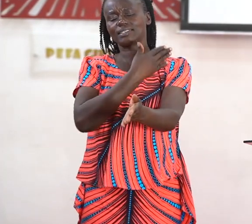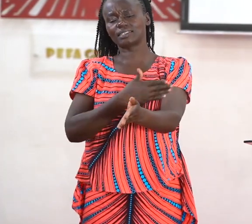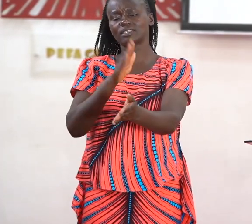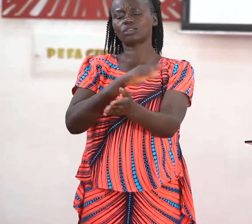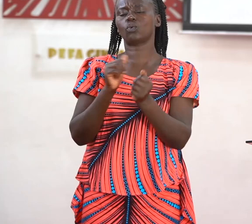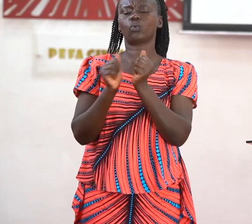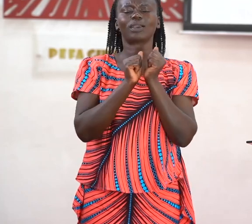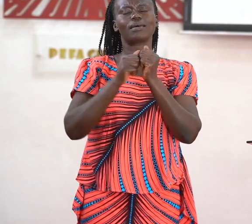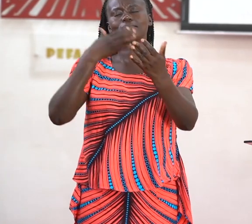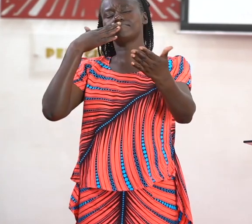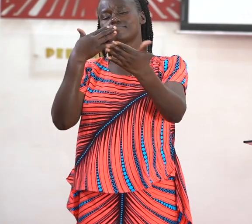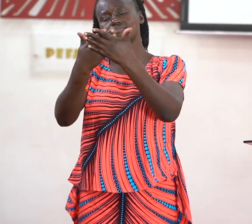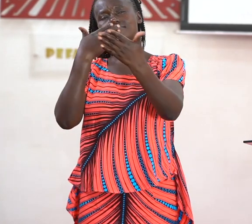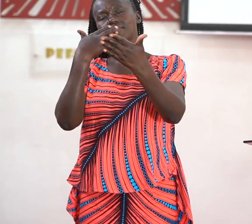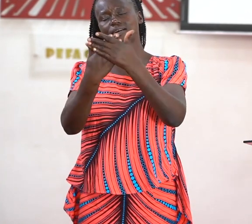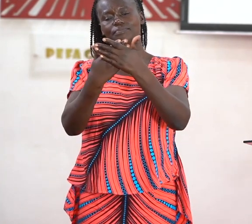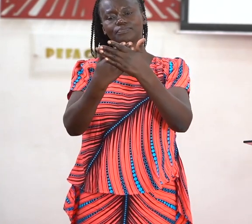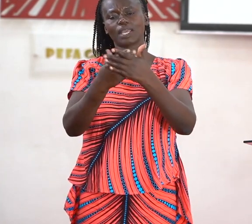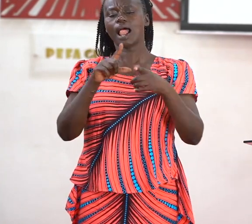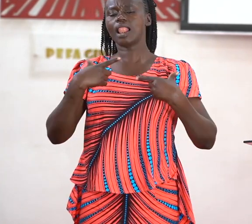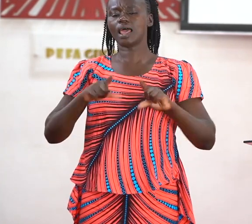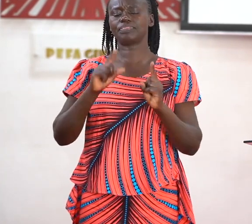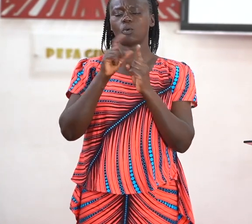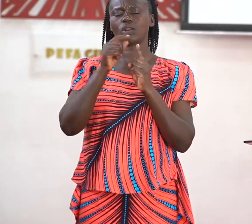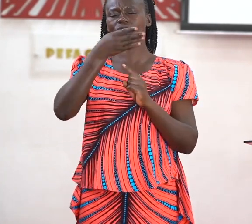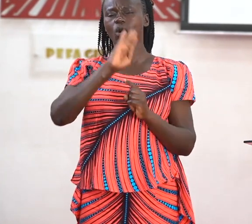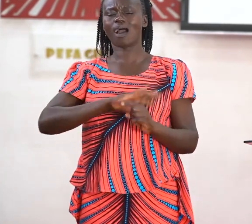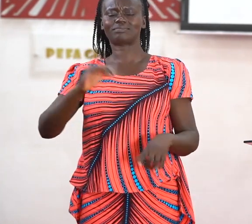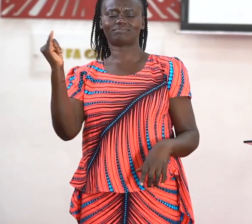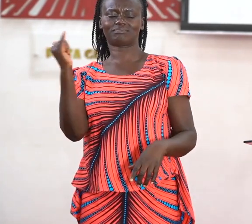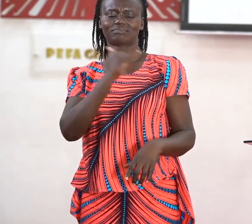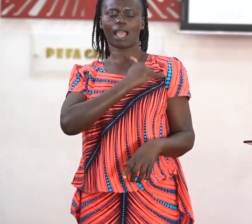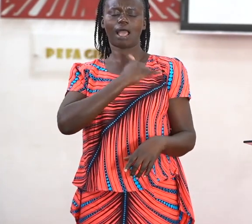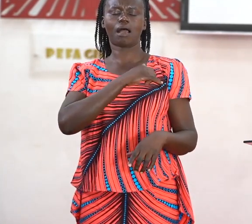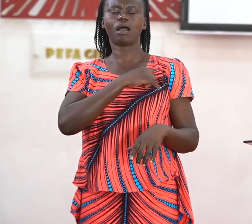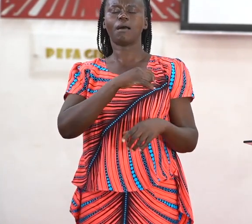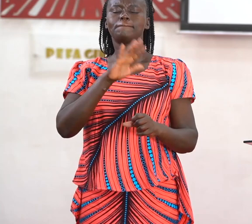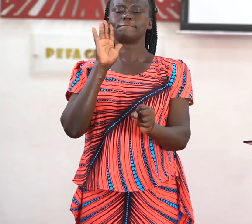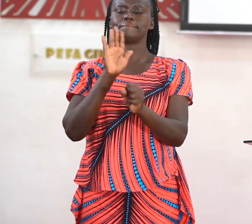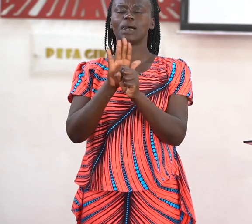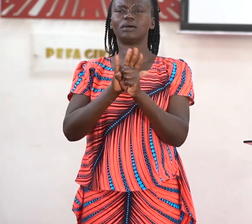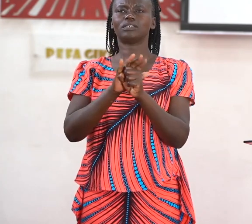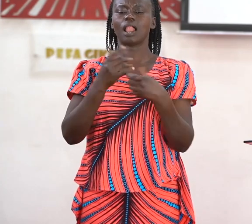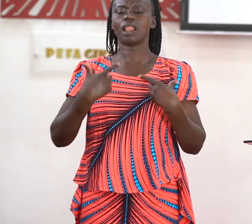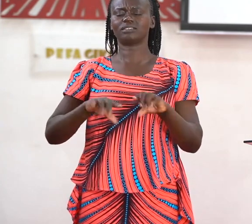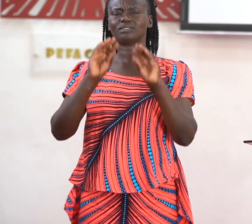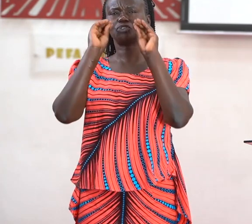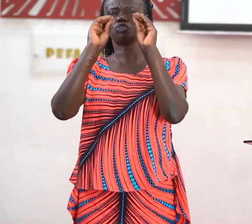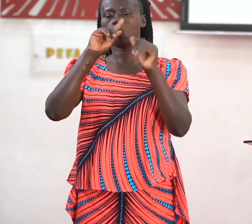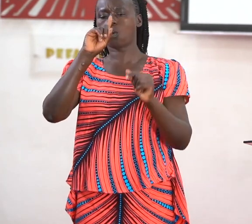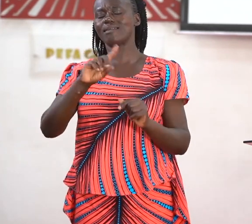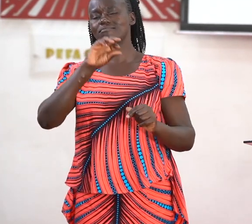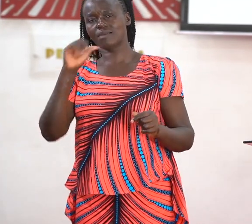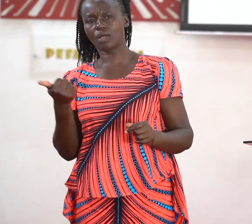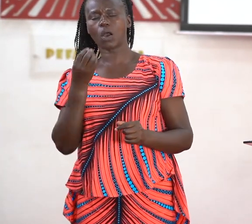gratitude. Let the word of God dwell in us richly. Let's teach one another in the home. You